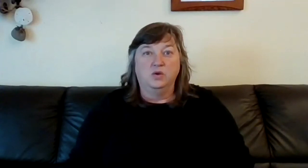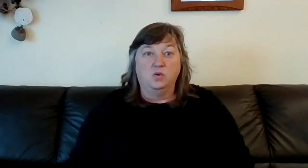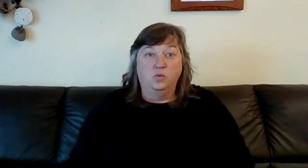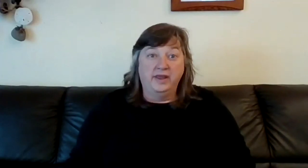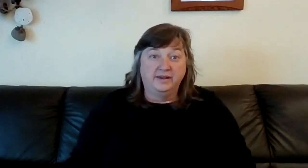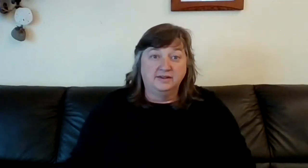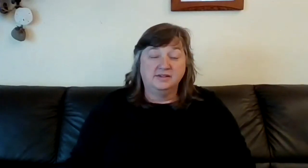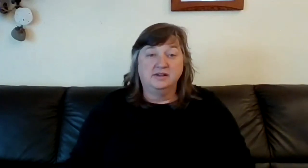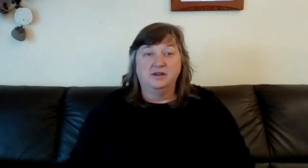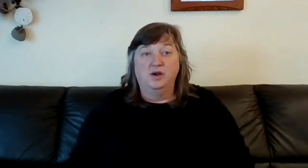Wind